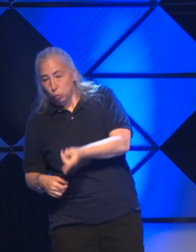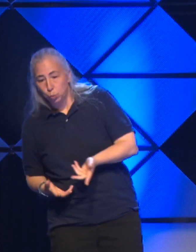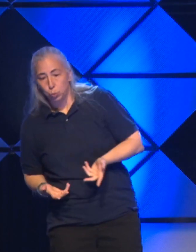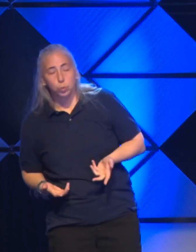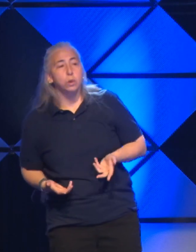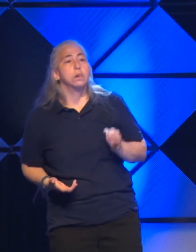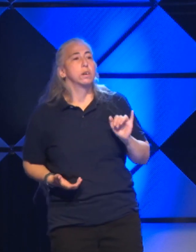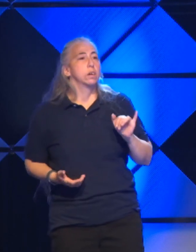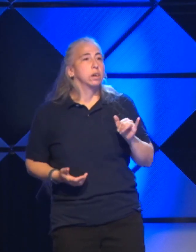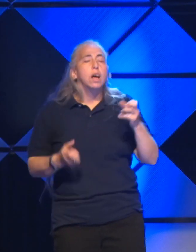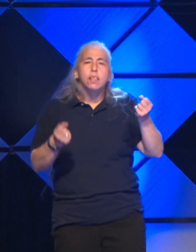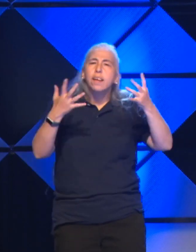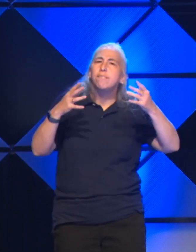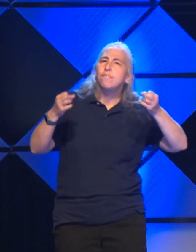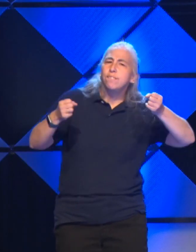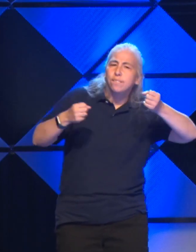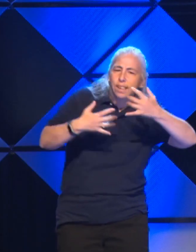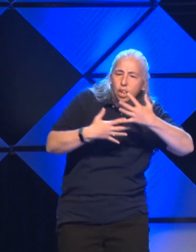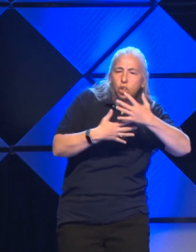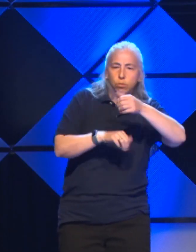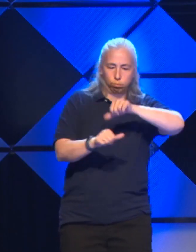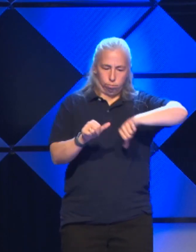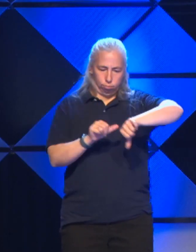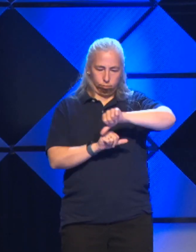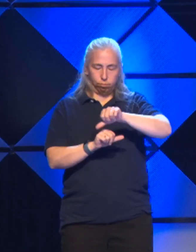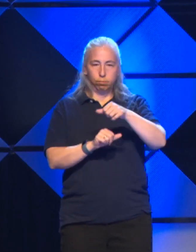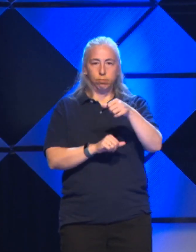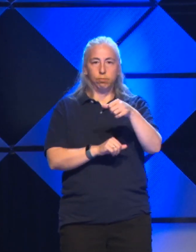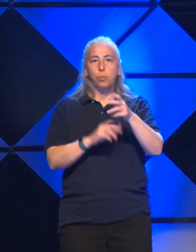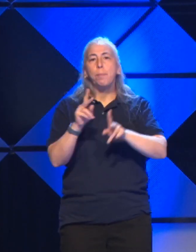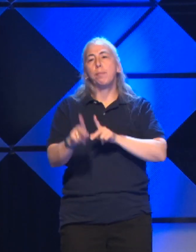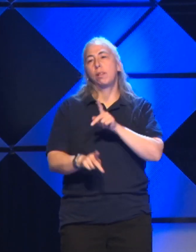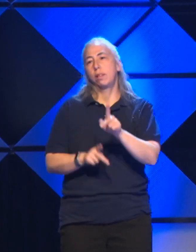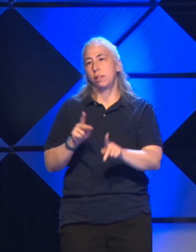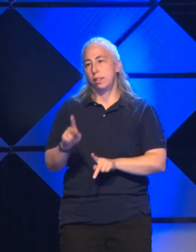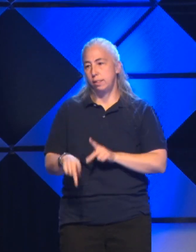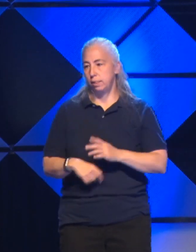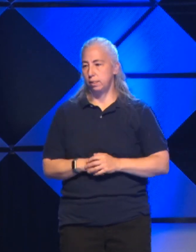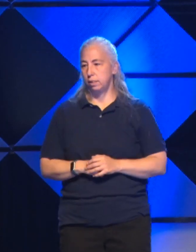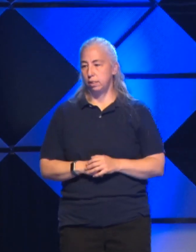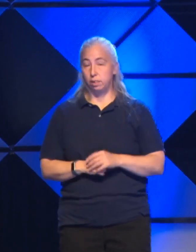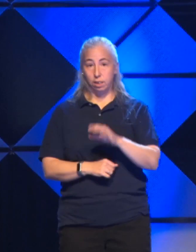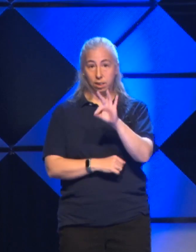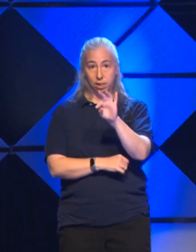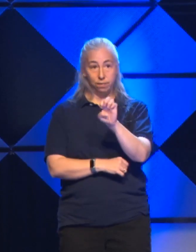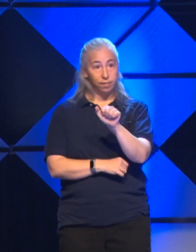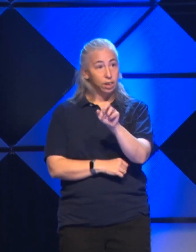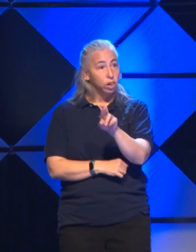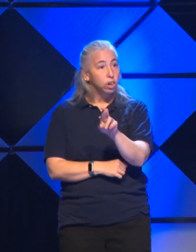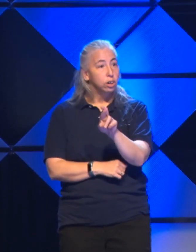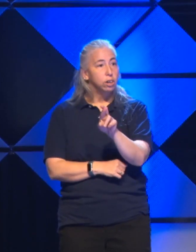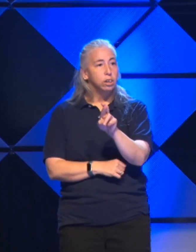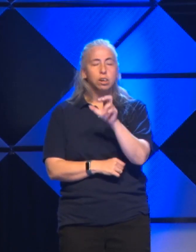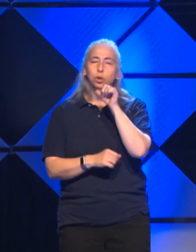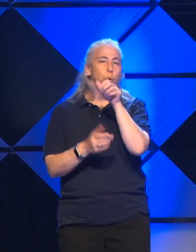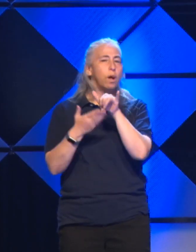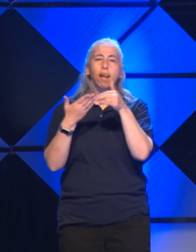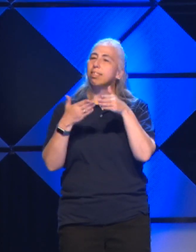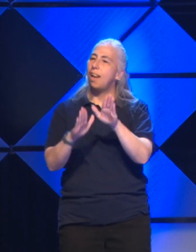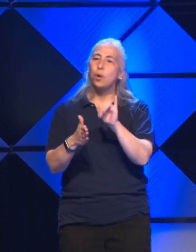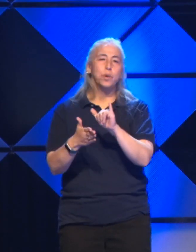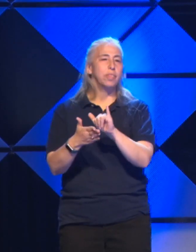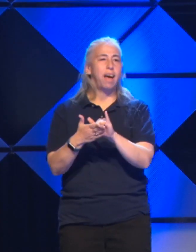There's a lot of fear of people. Don't let fear cripple you. Don't let